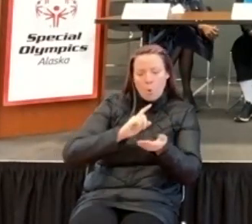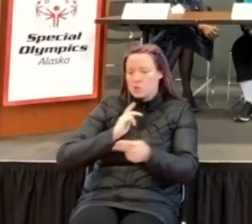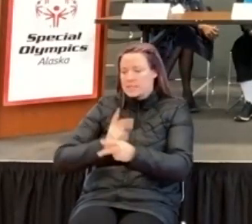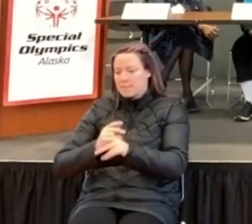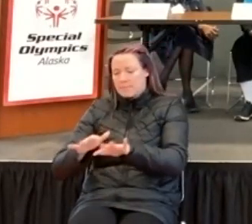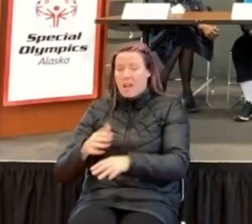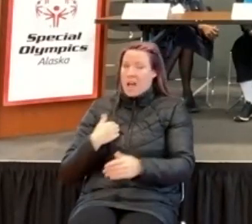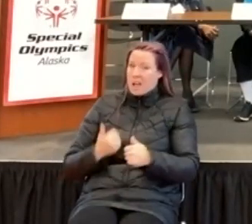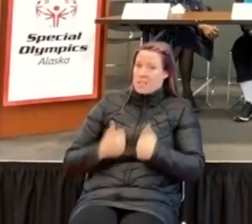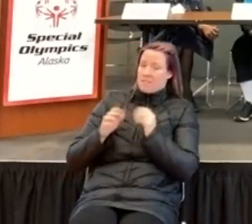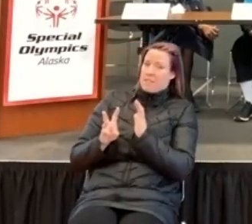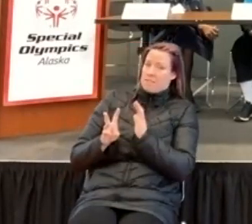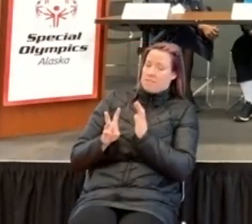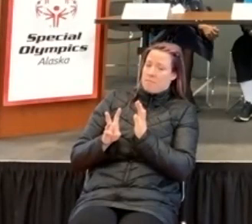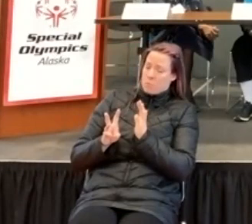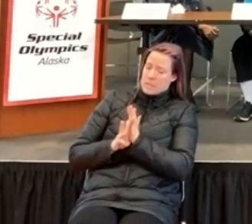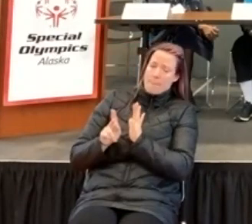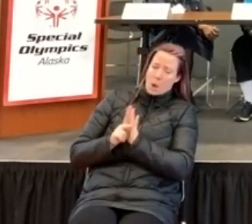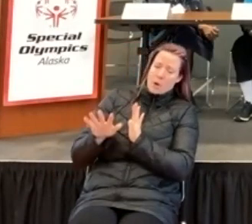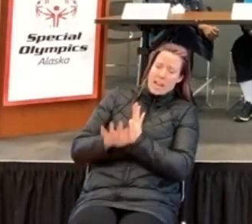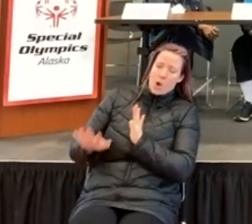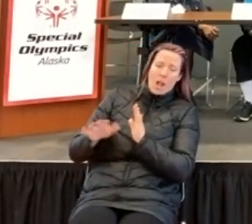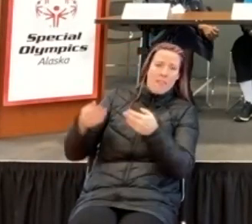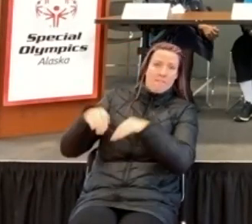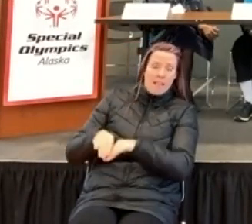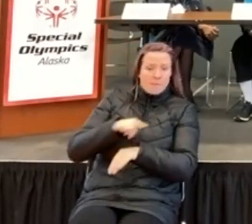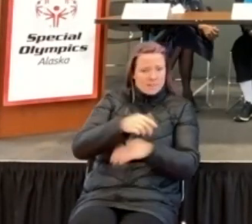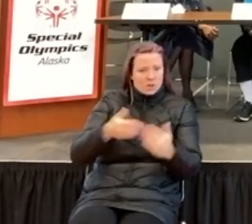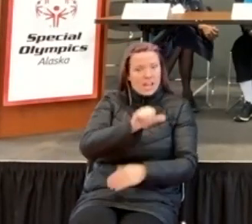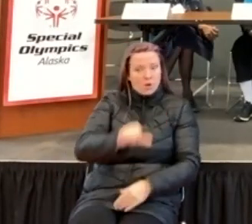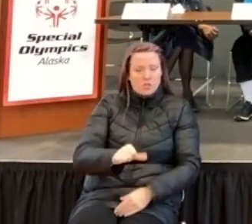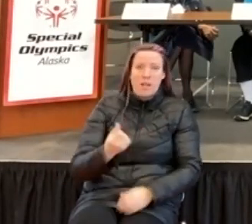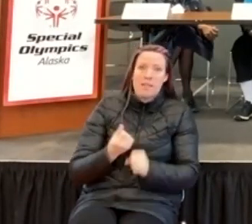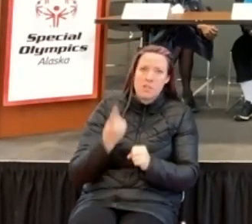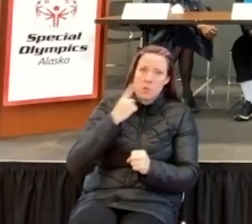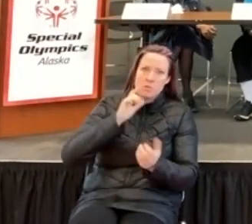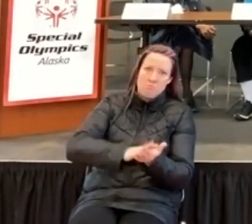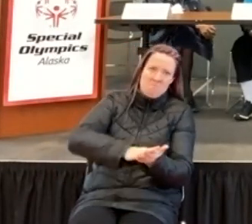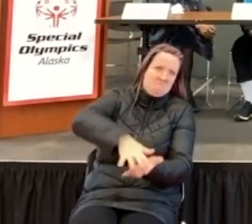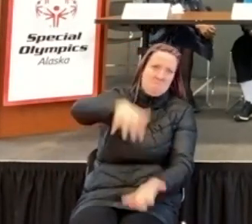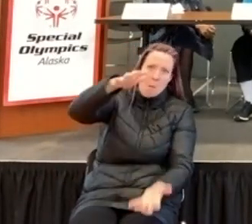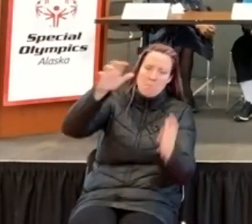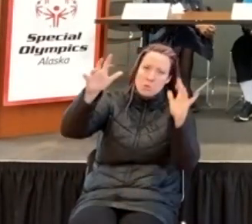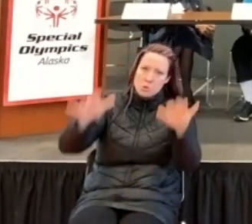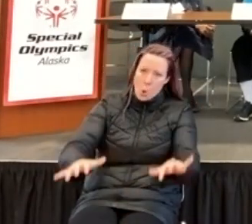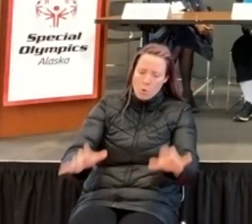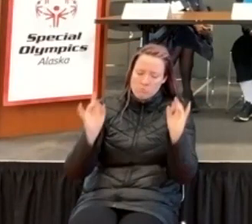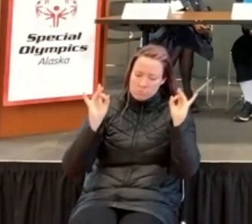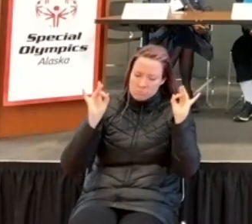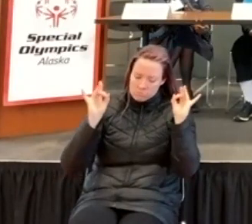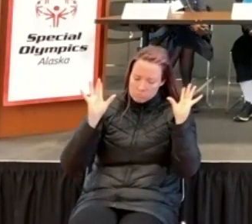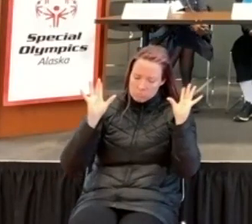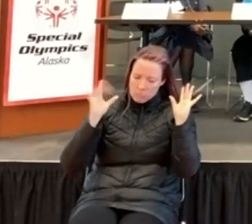valley where I live and also in Anchorage. I know that last year was an exceptional year as far as a snowfall